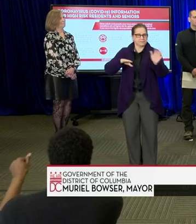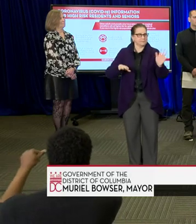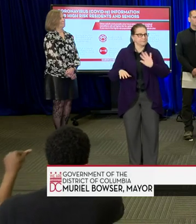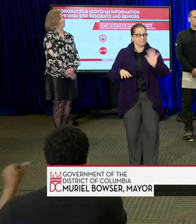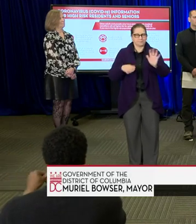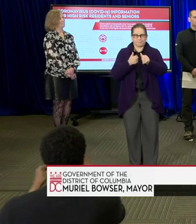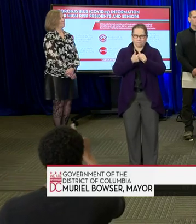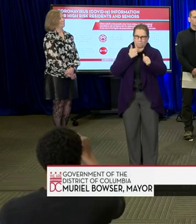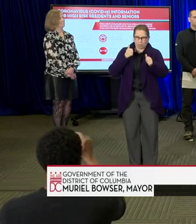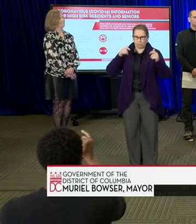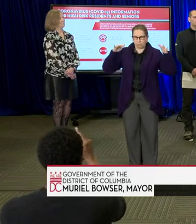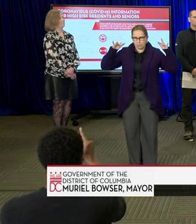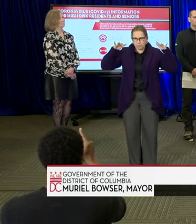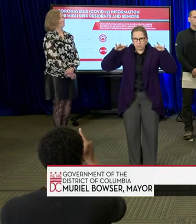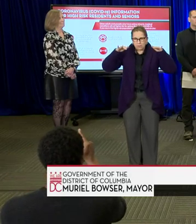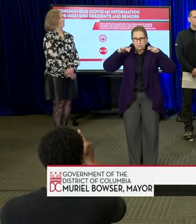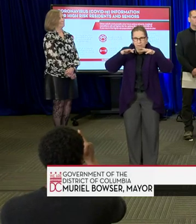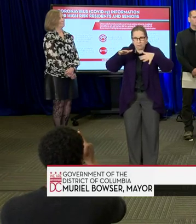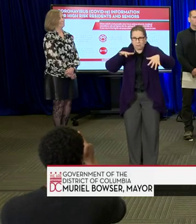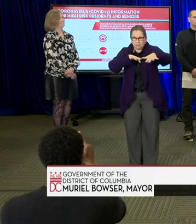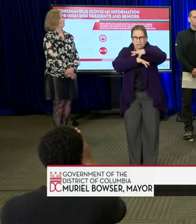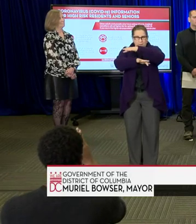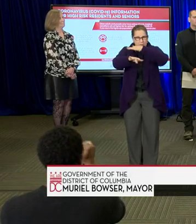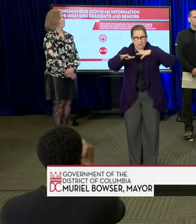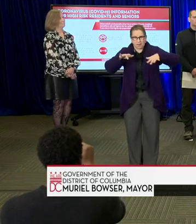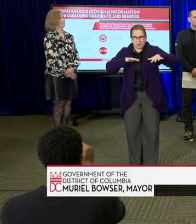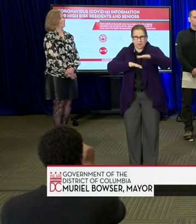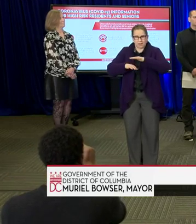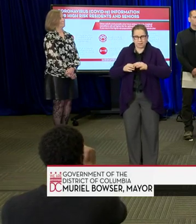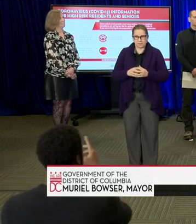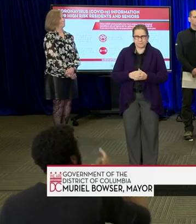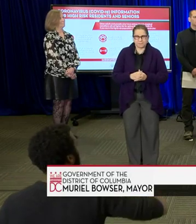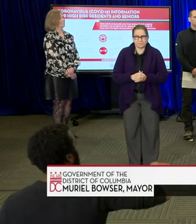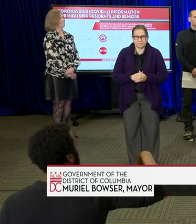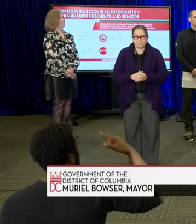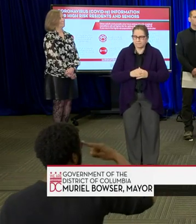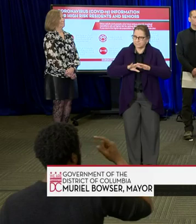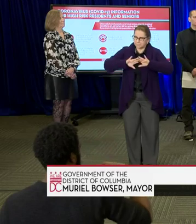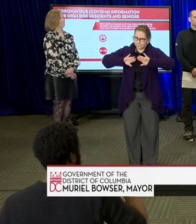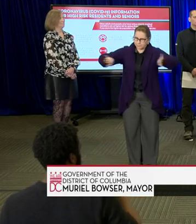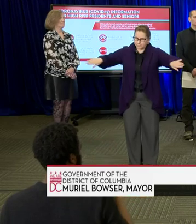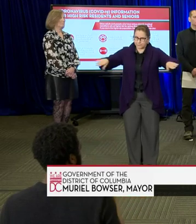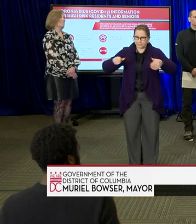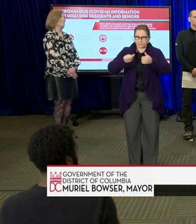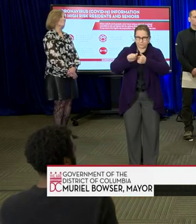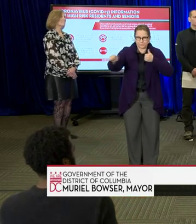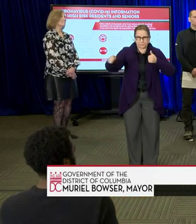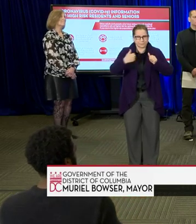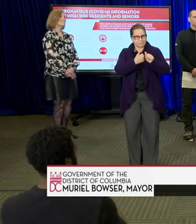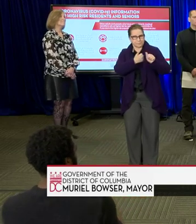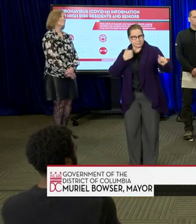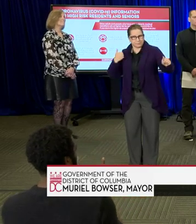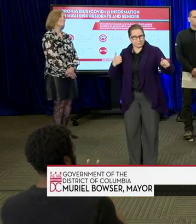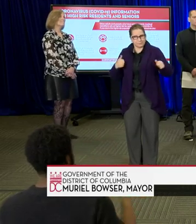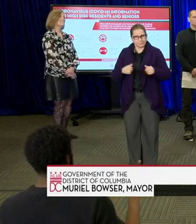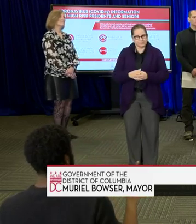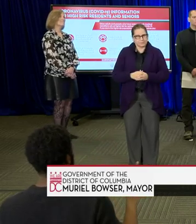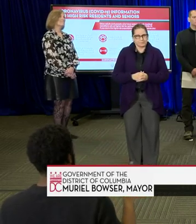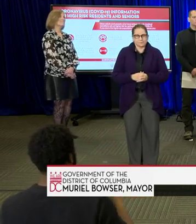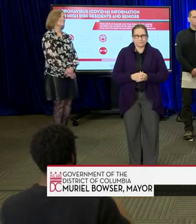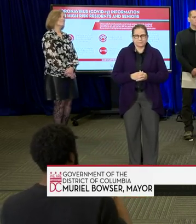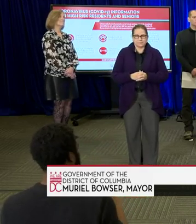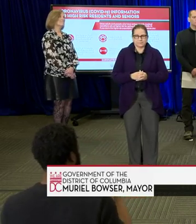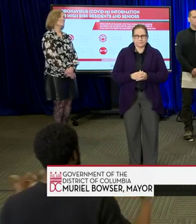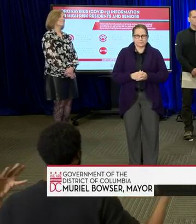the idea that they can social distance from others. It's too many people. That's why we have closed it, not just right on top